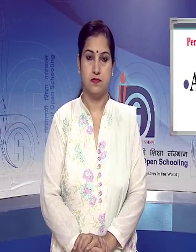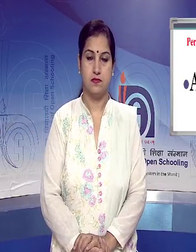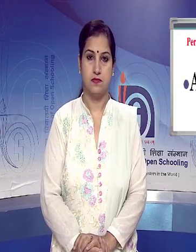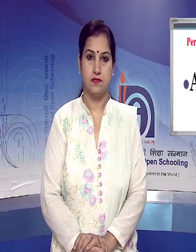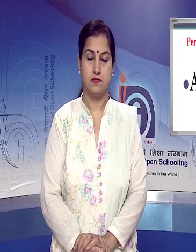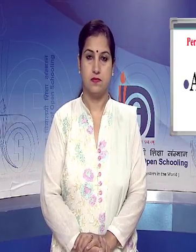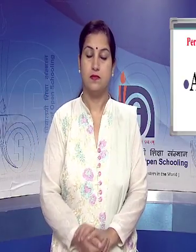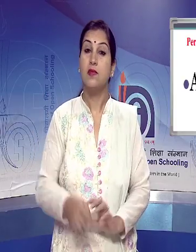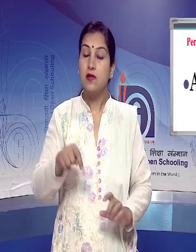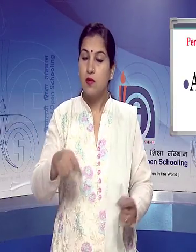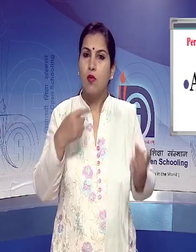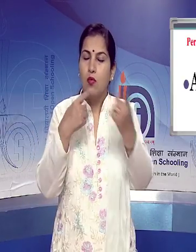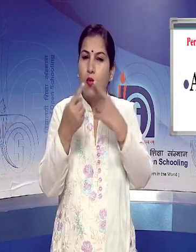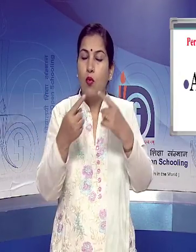Now we'll talk about pertussis.